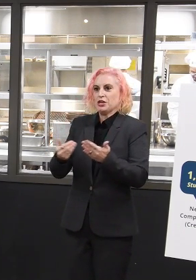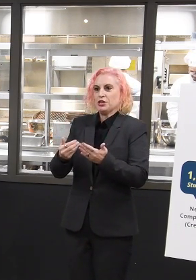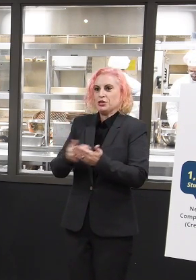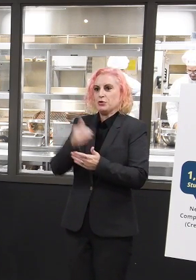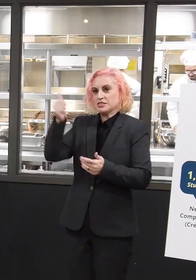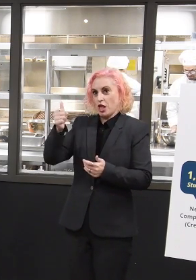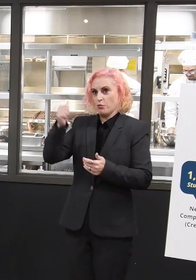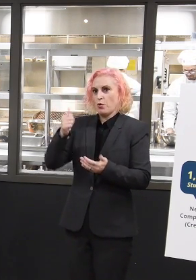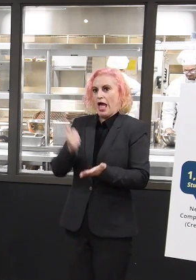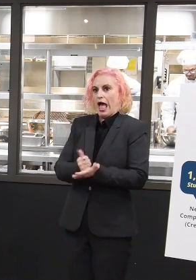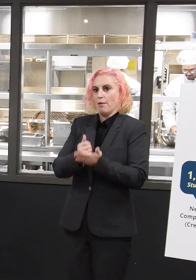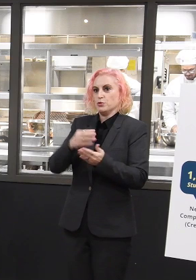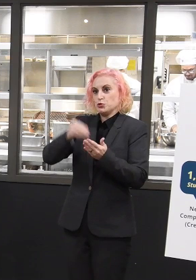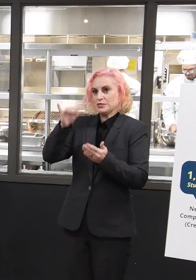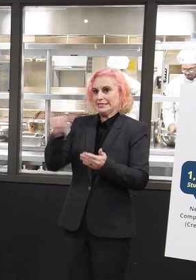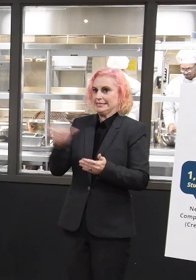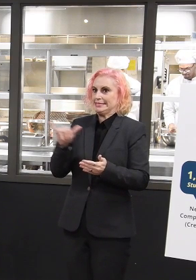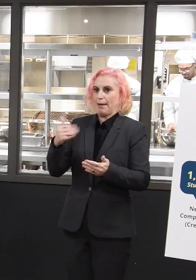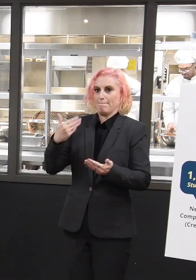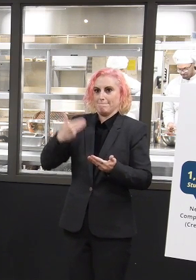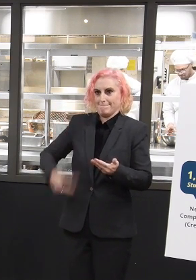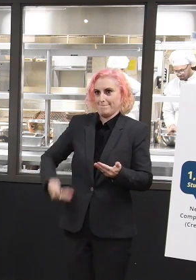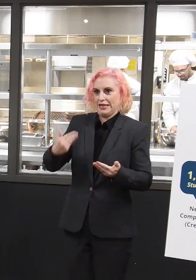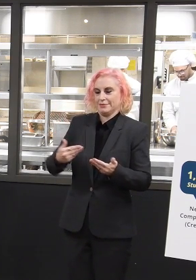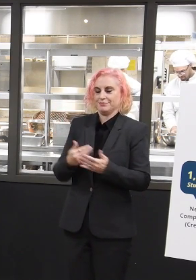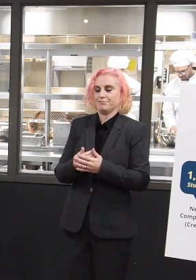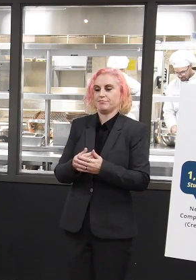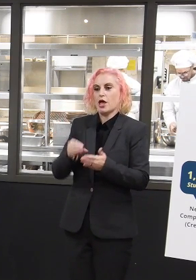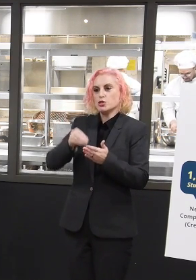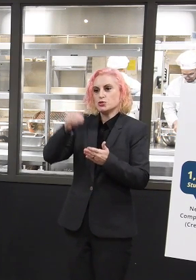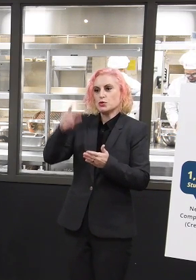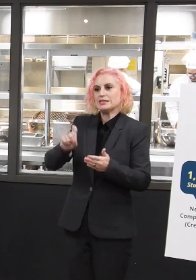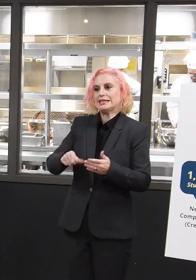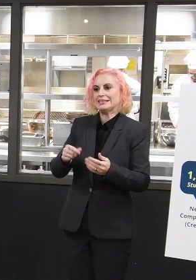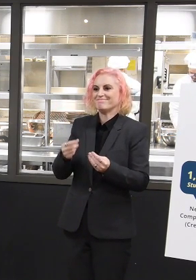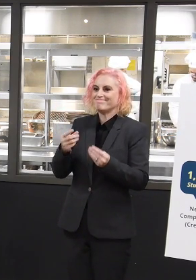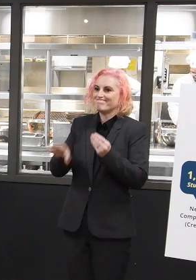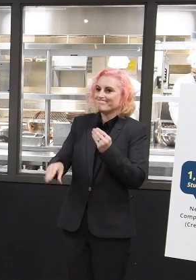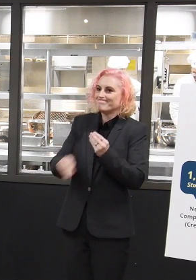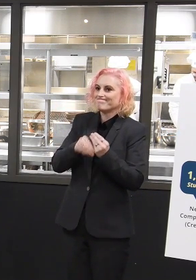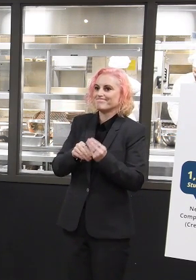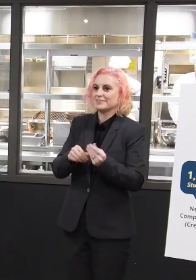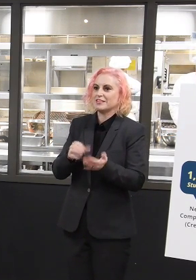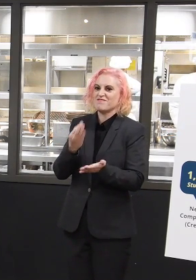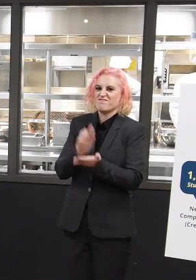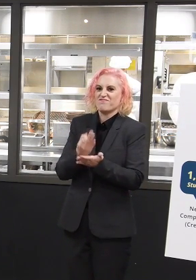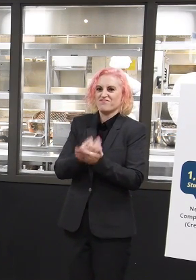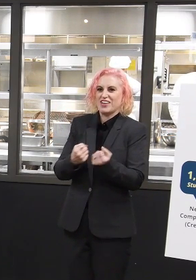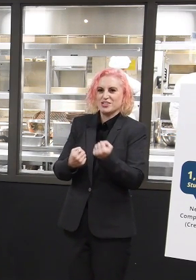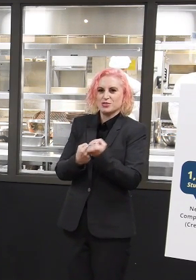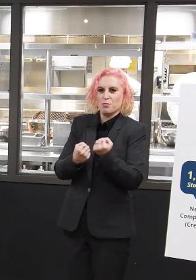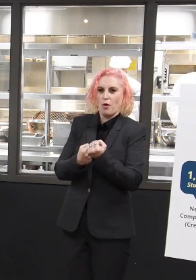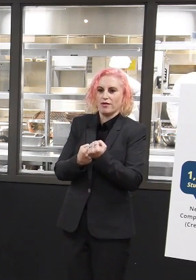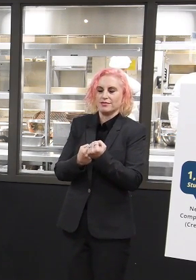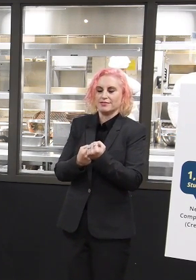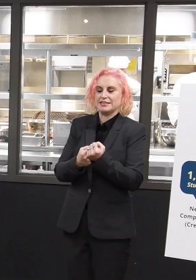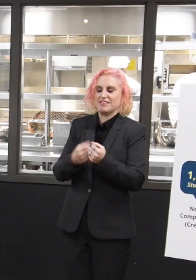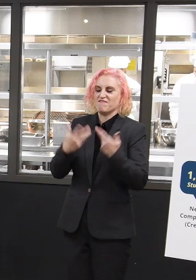help students just like me. Students who need additional financial support to finish their